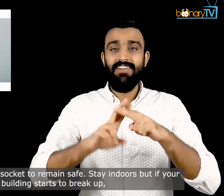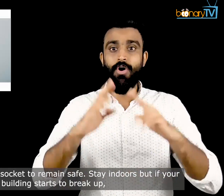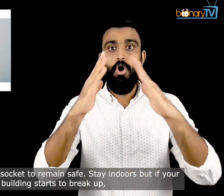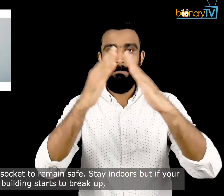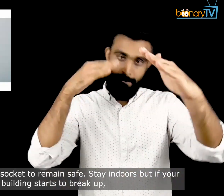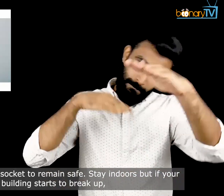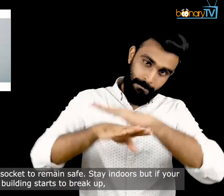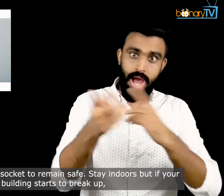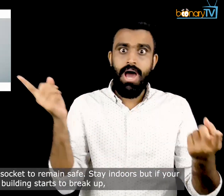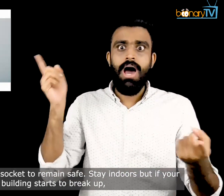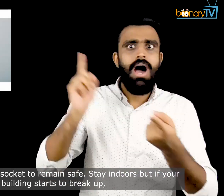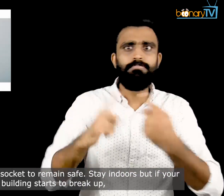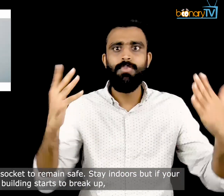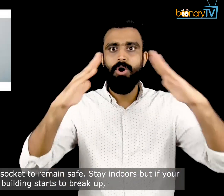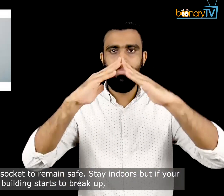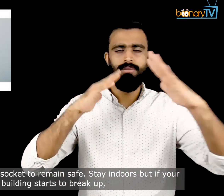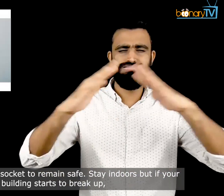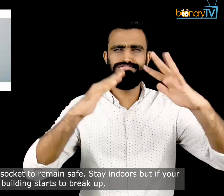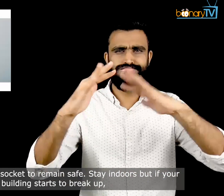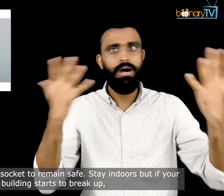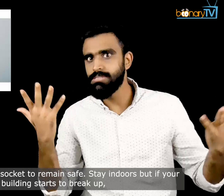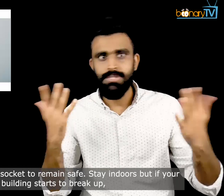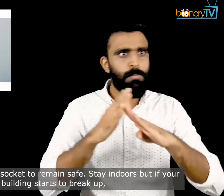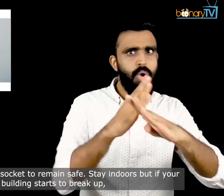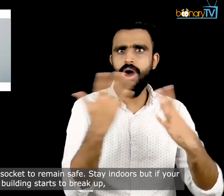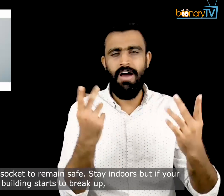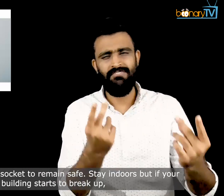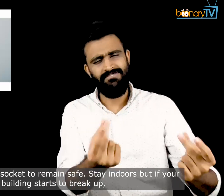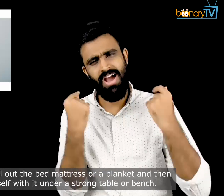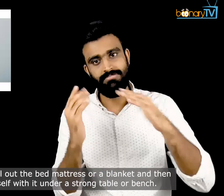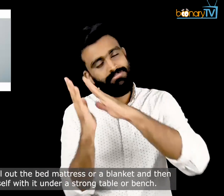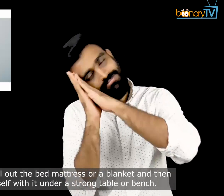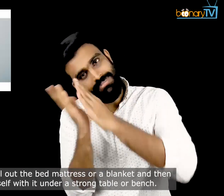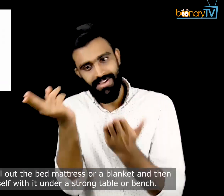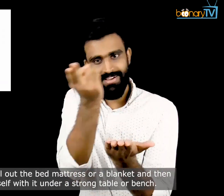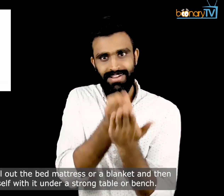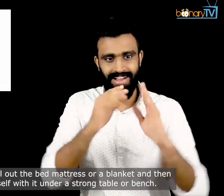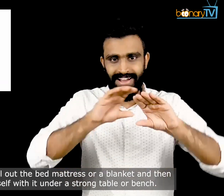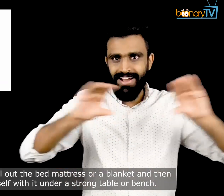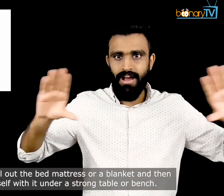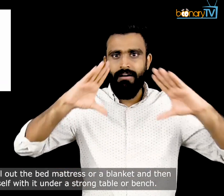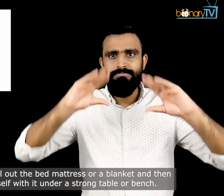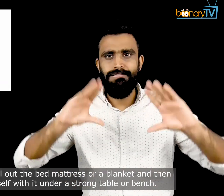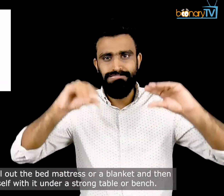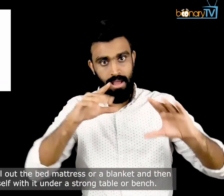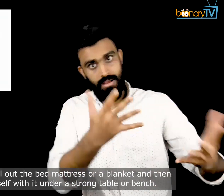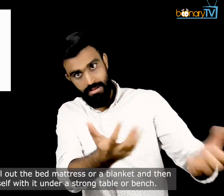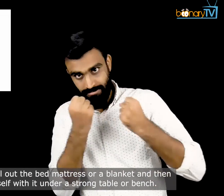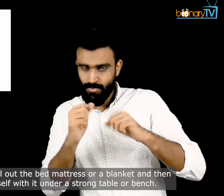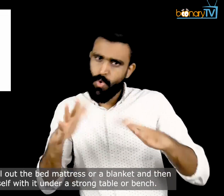Stay indoors. But if your building starts to break up, immediately pull out the bed mattress or